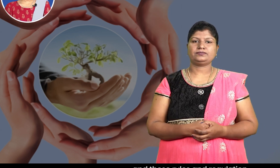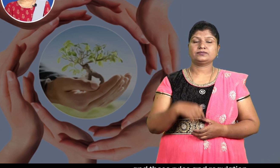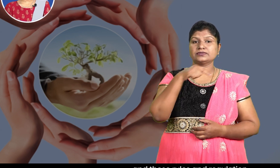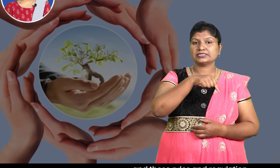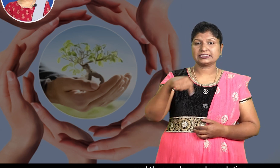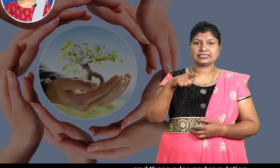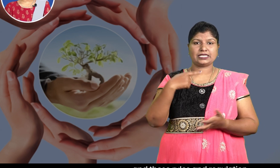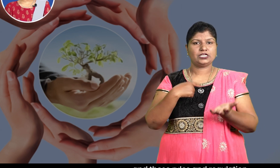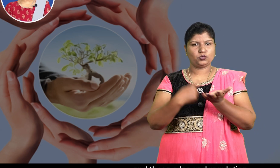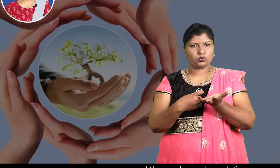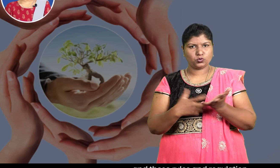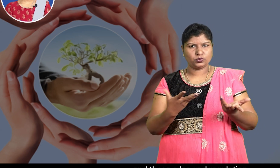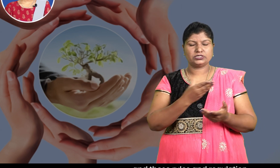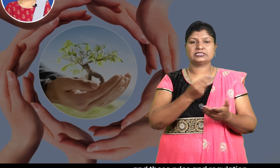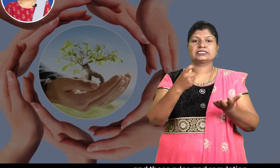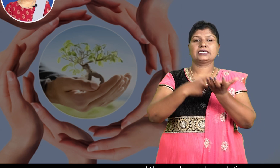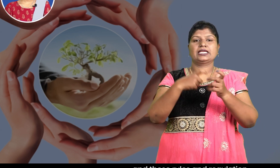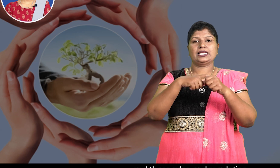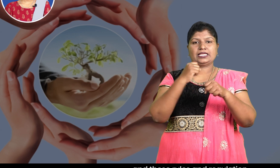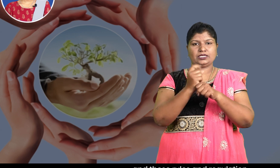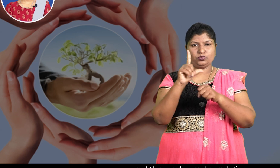And these rules and regulations